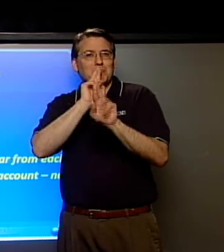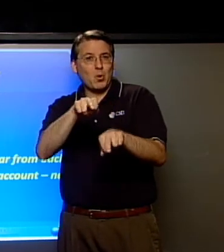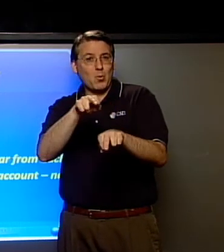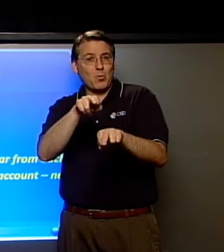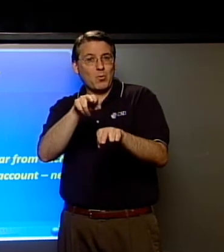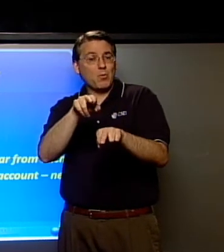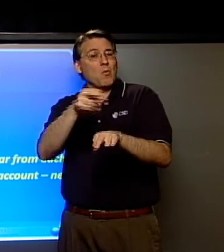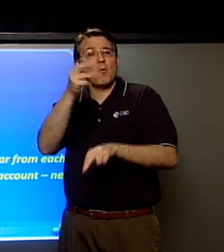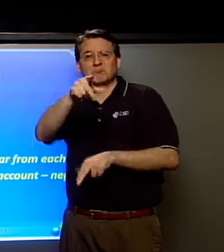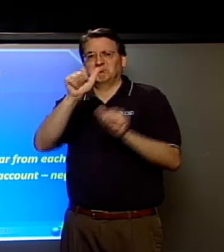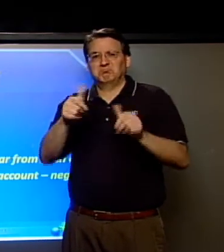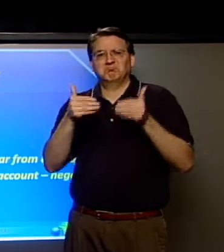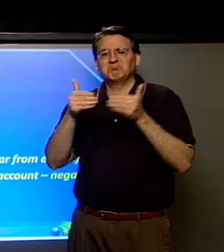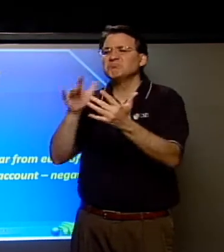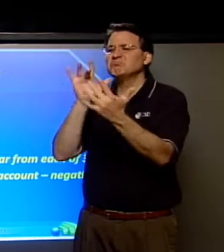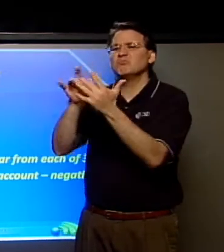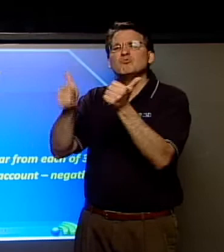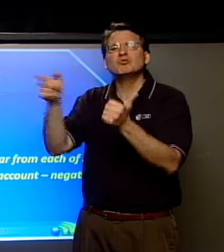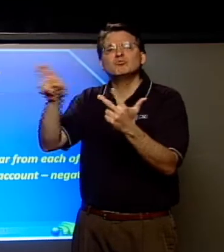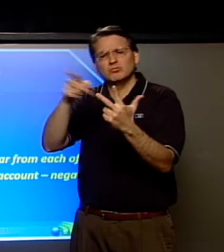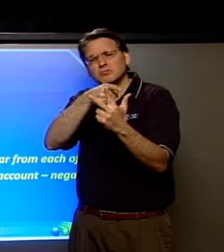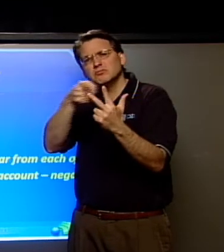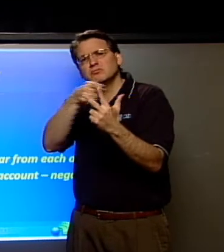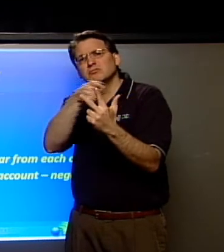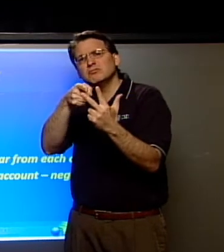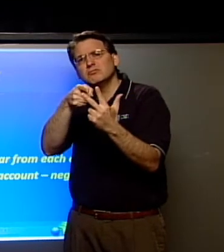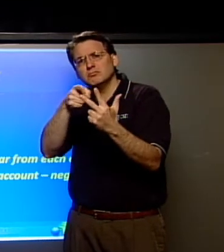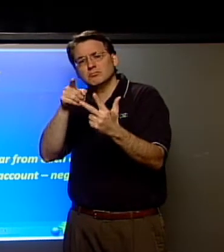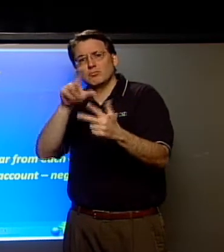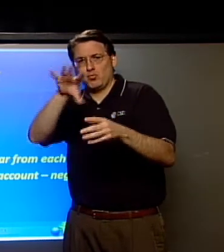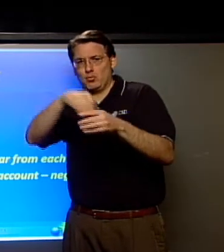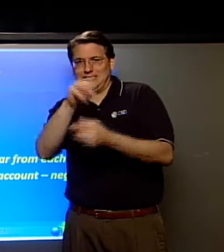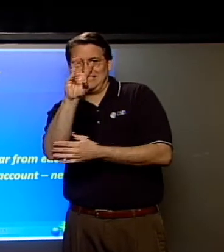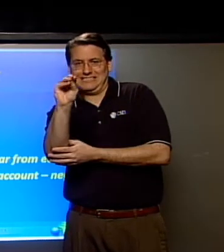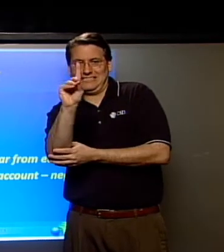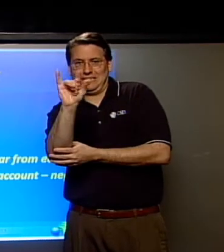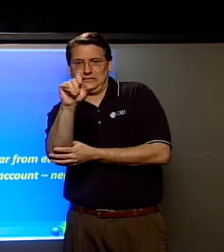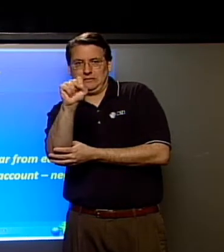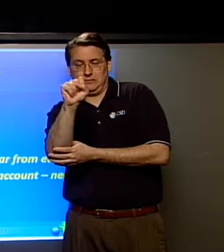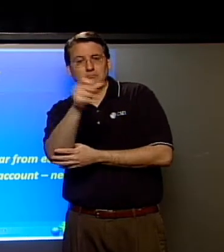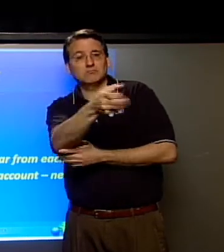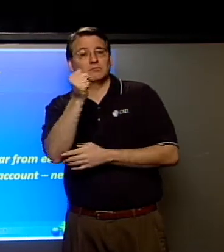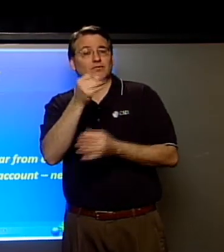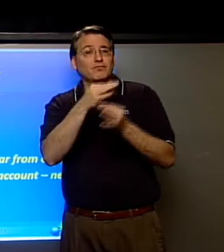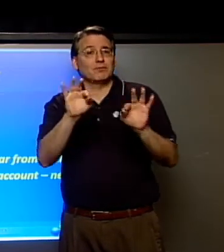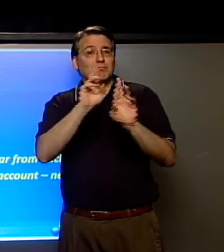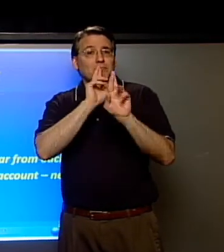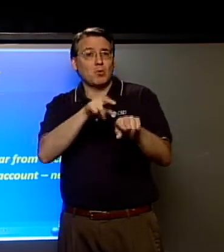at your credit report and see why they turned you down. This is another way of detecting